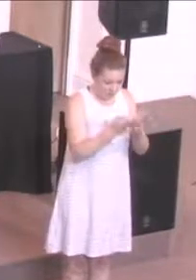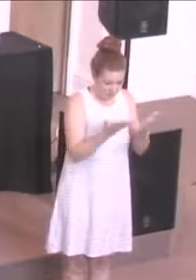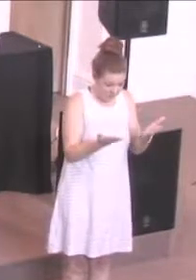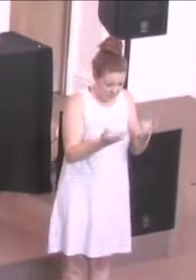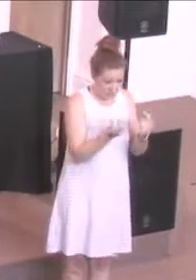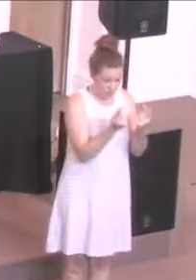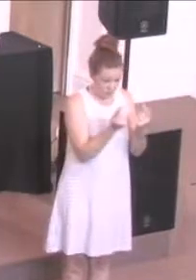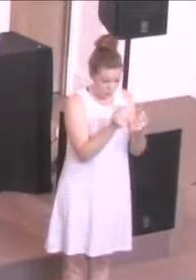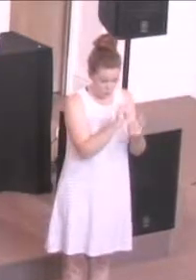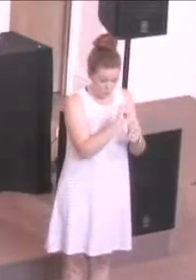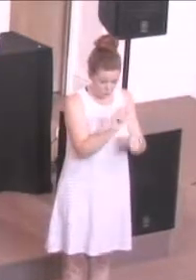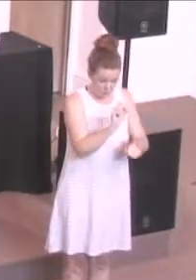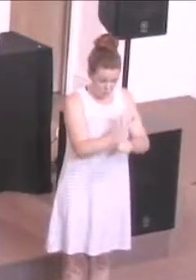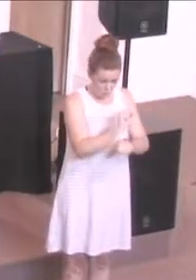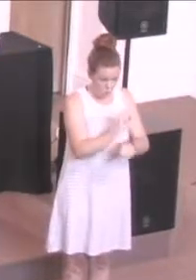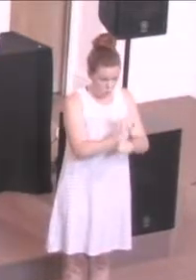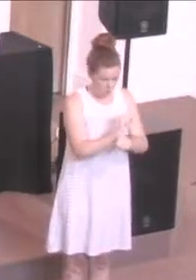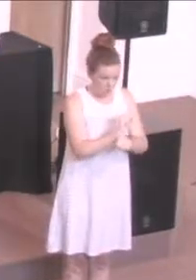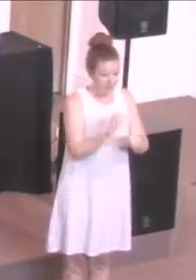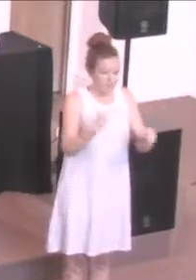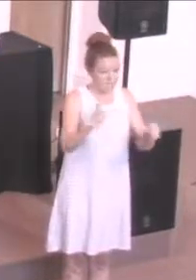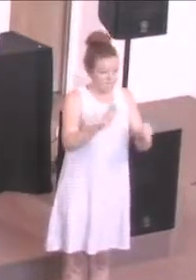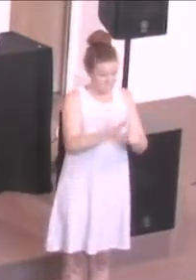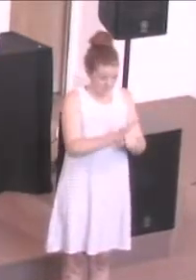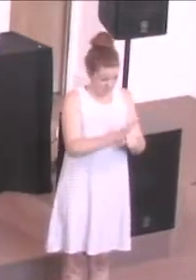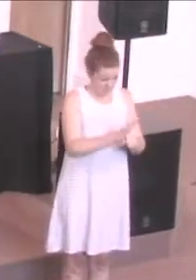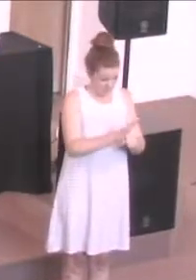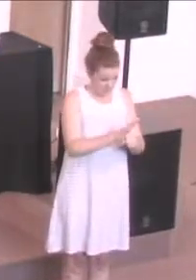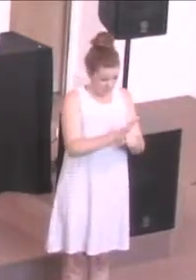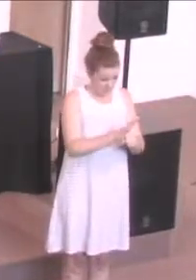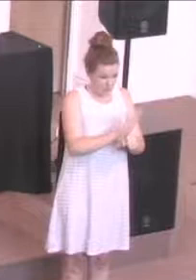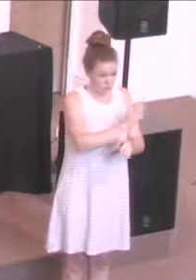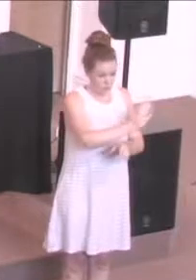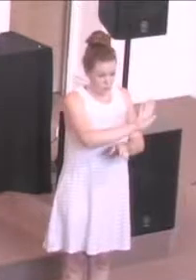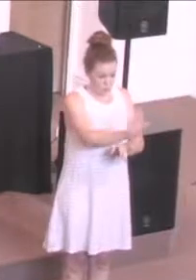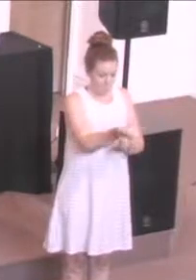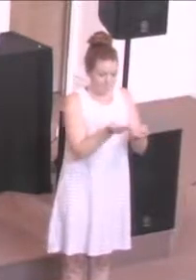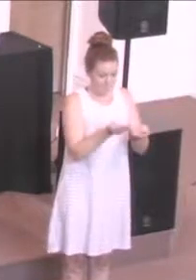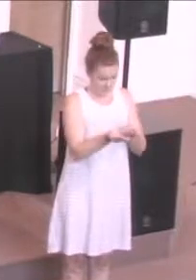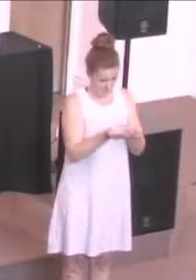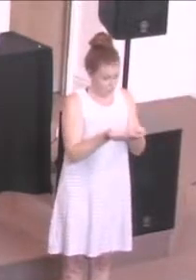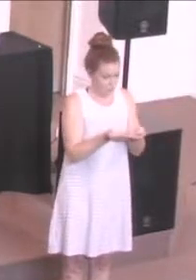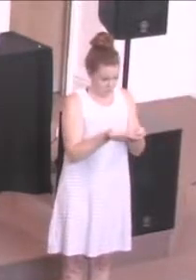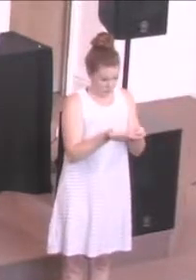of an evangelist, fulfill your ministry.